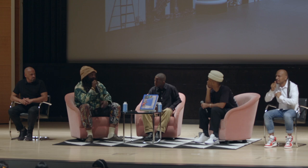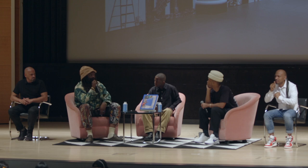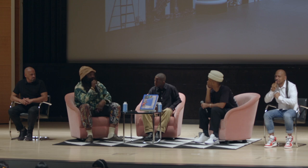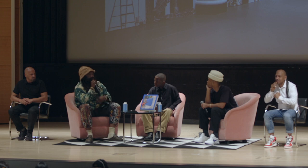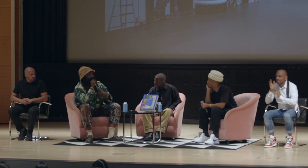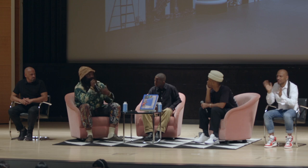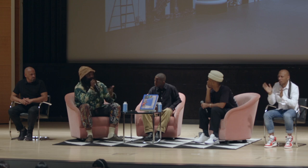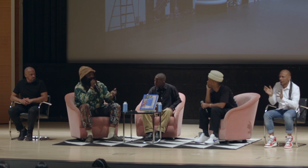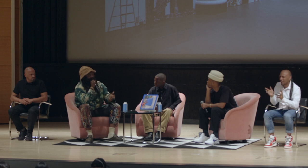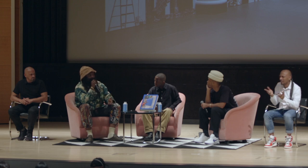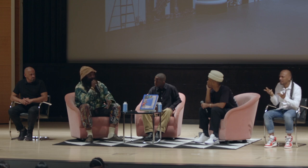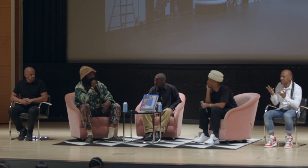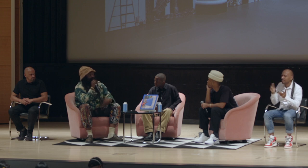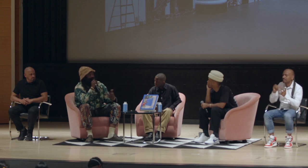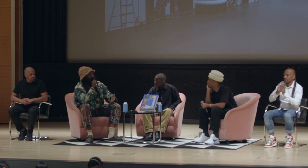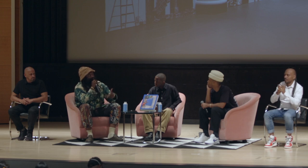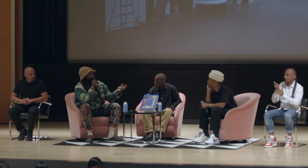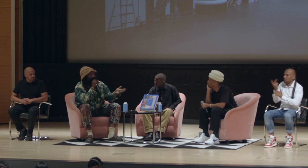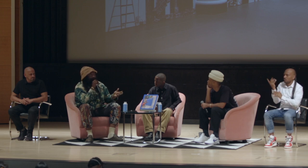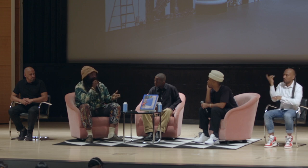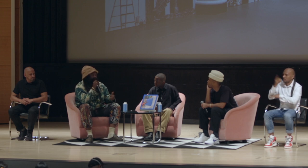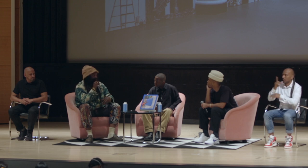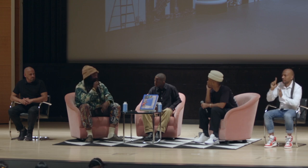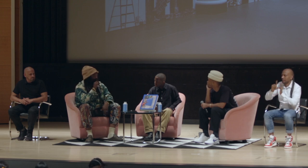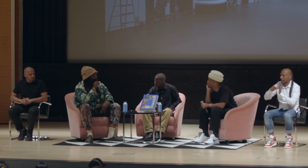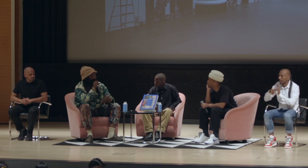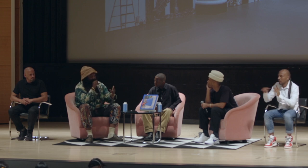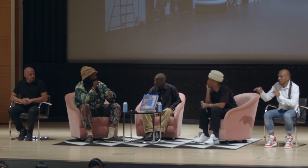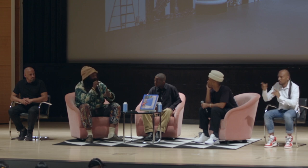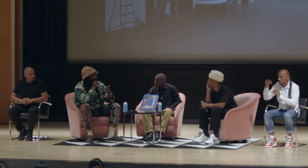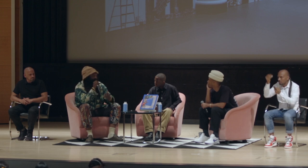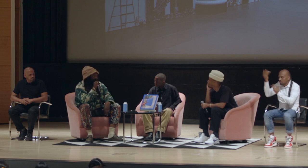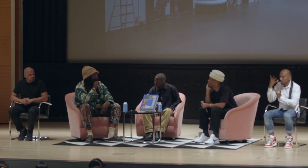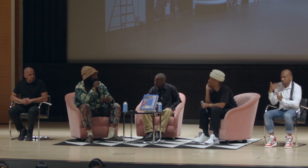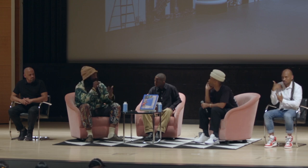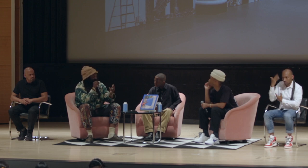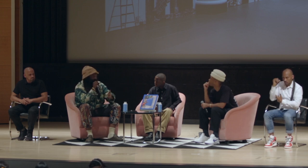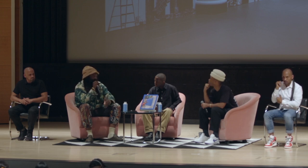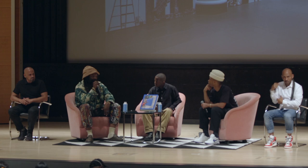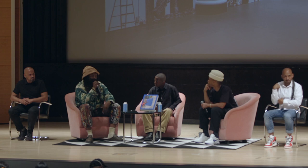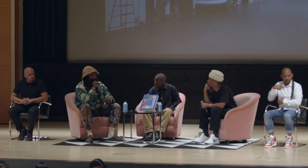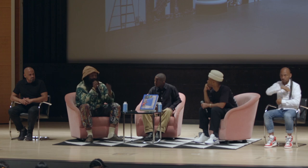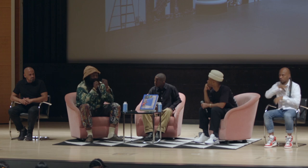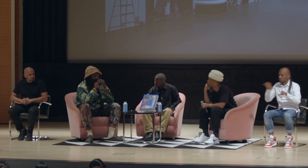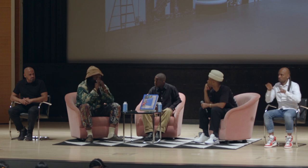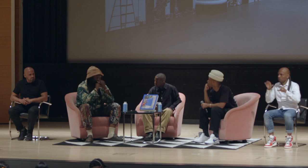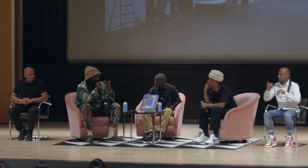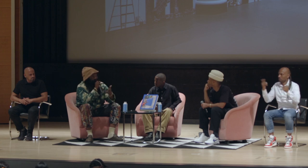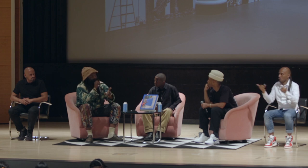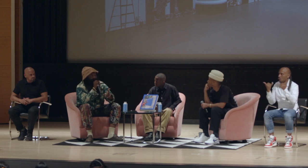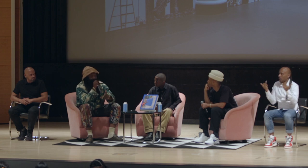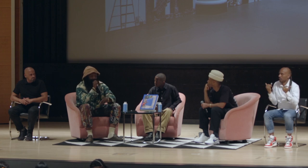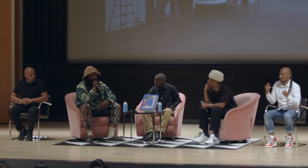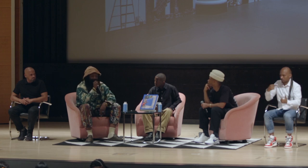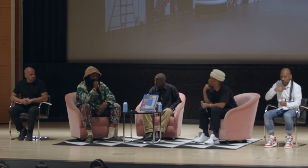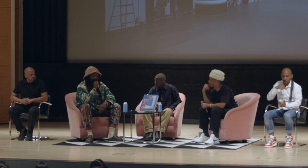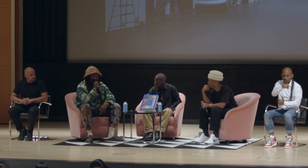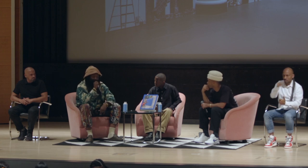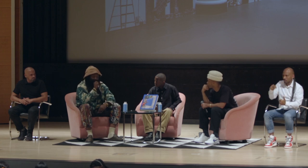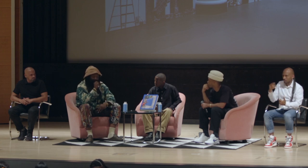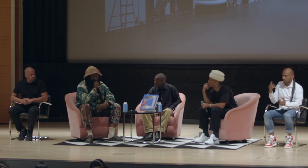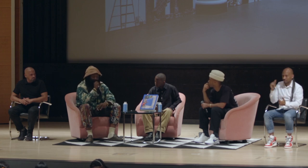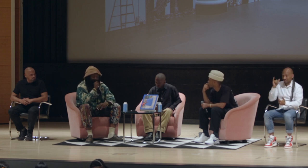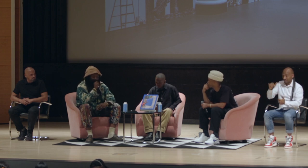days later, V was like, "Let's do a party together. Me, you, and A-Side, let's do it at Bodega." So this is our first